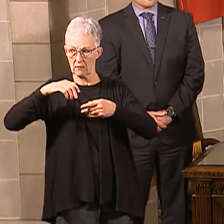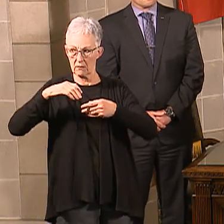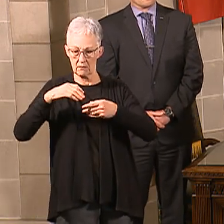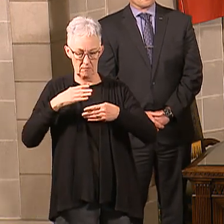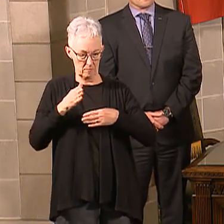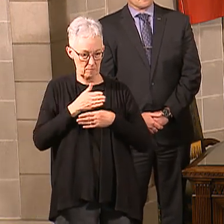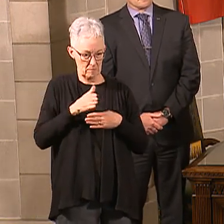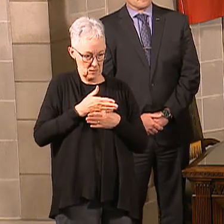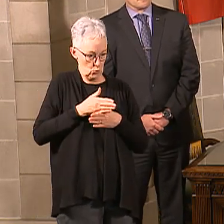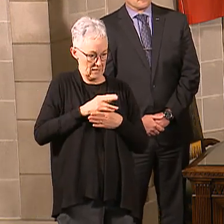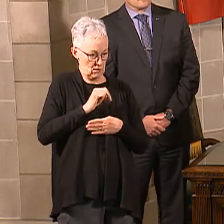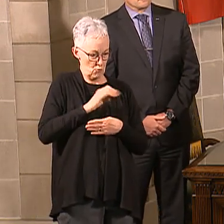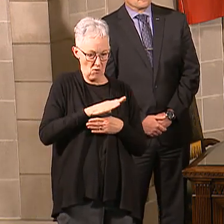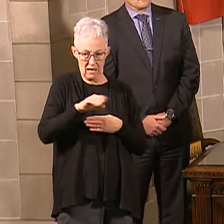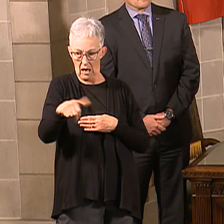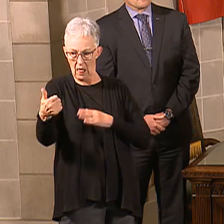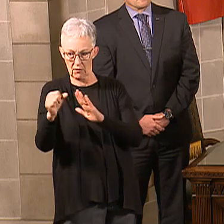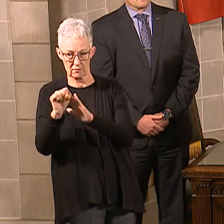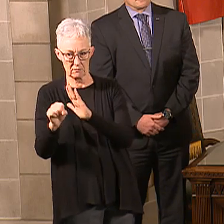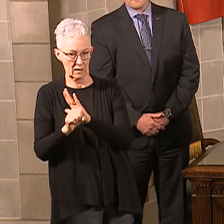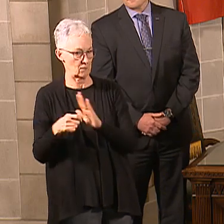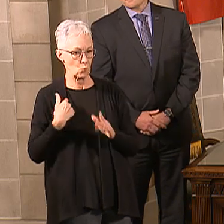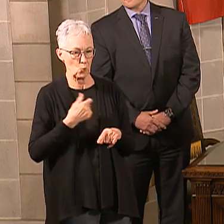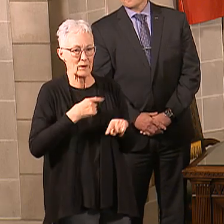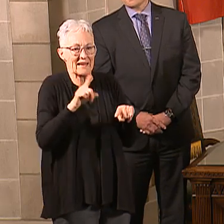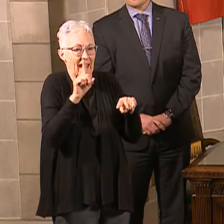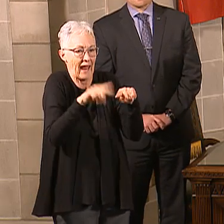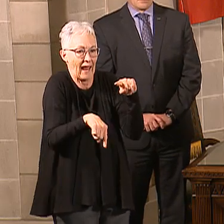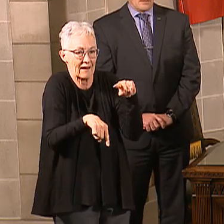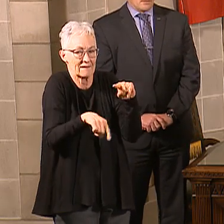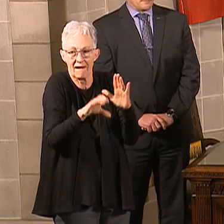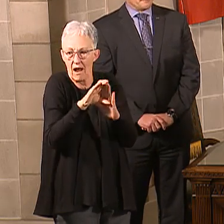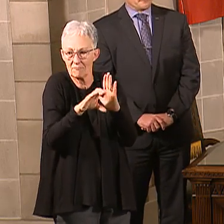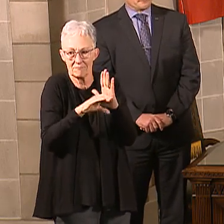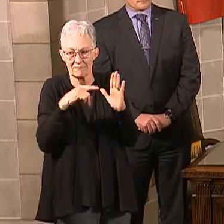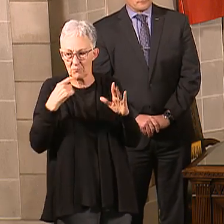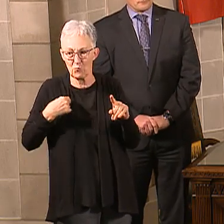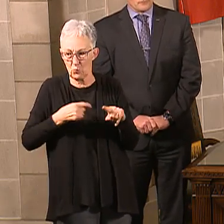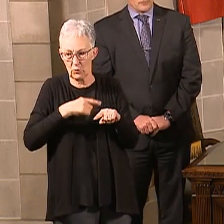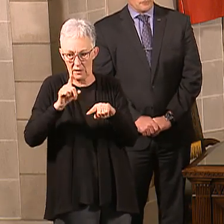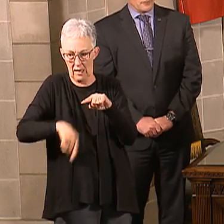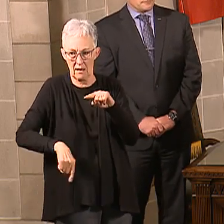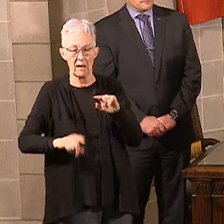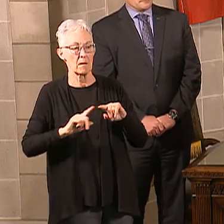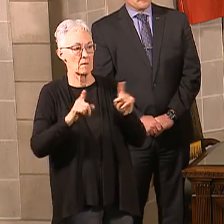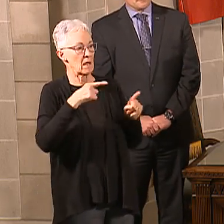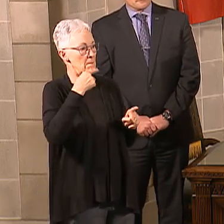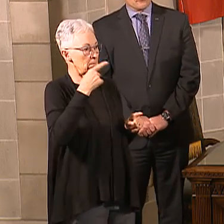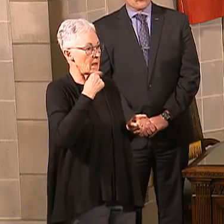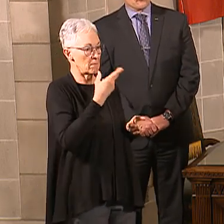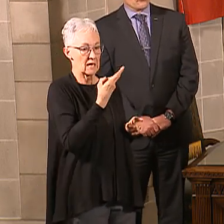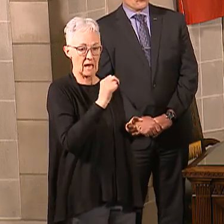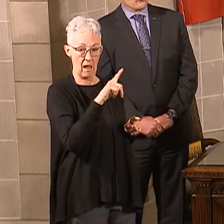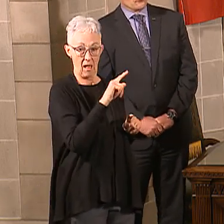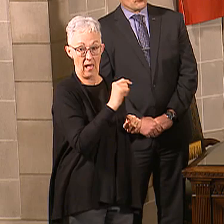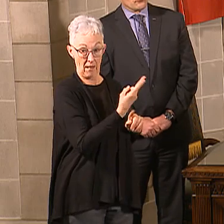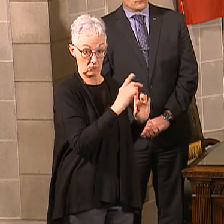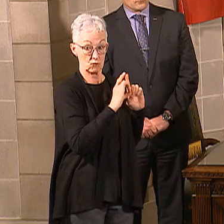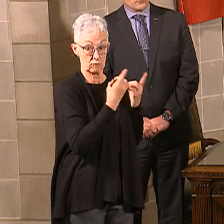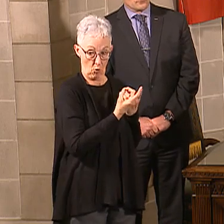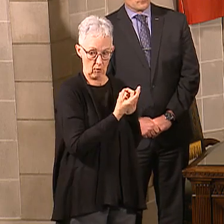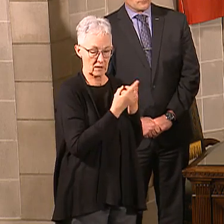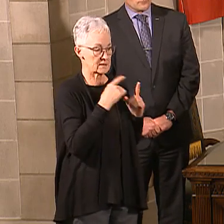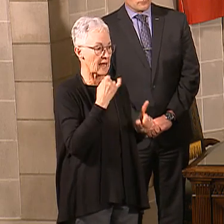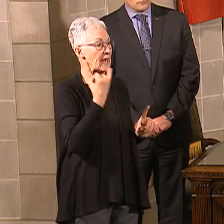be unconstitutional. However, obviously there's guidance out there from a number of our public health departments that if you have been in these places where they